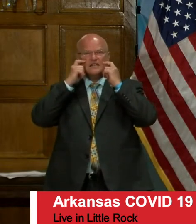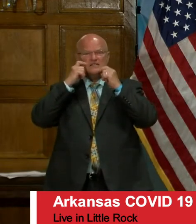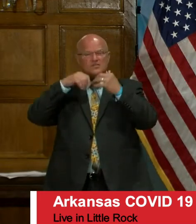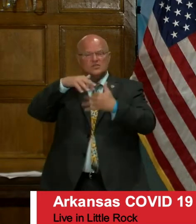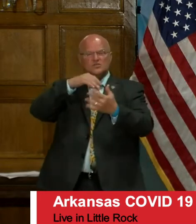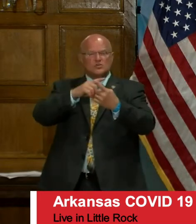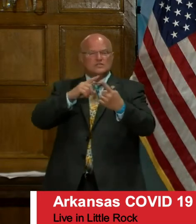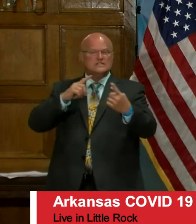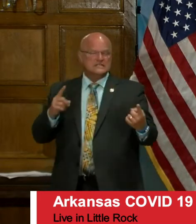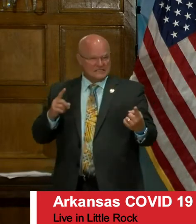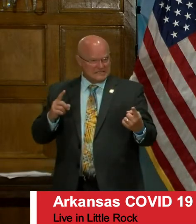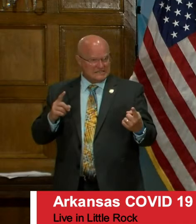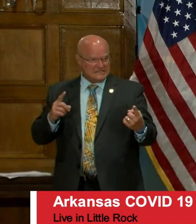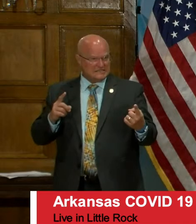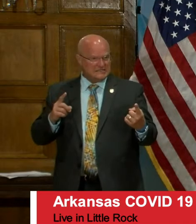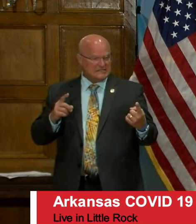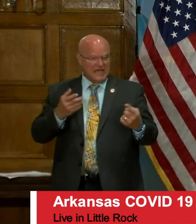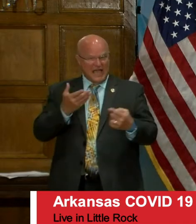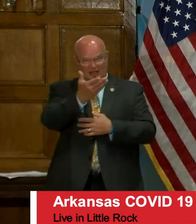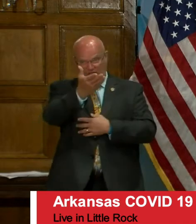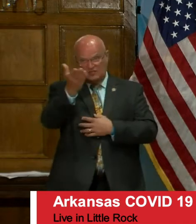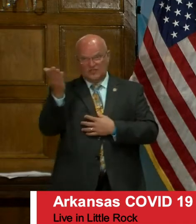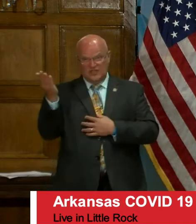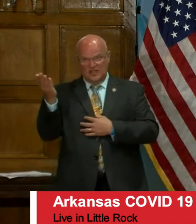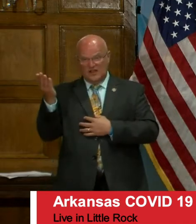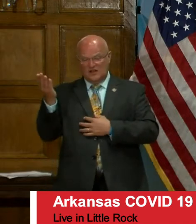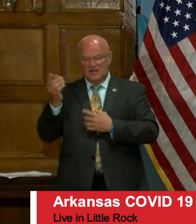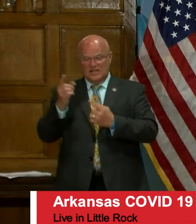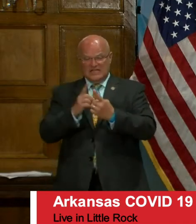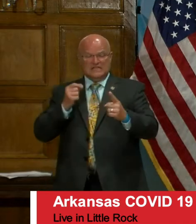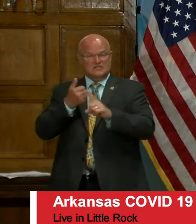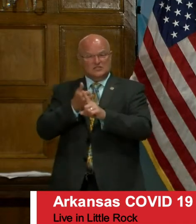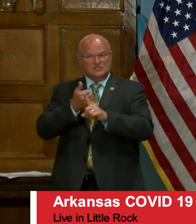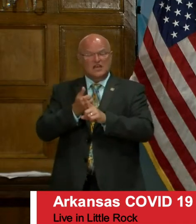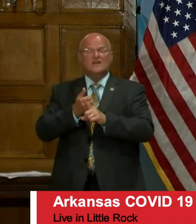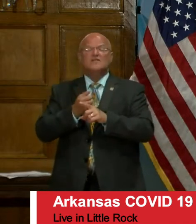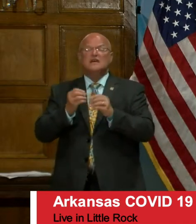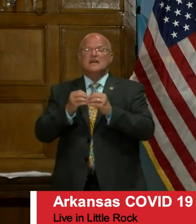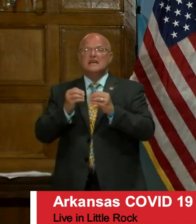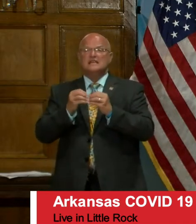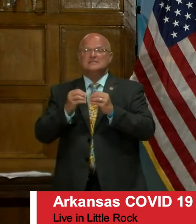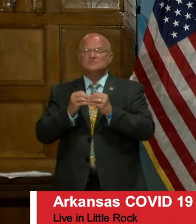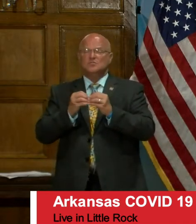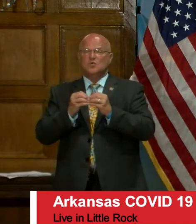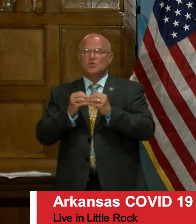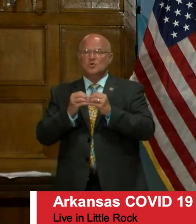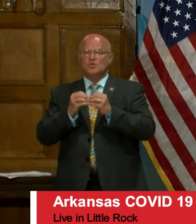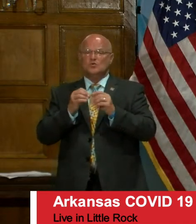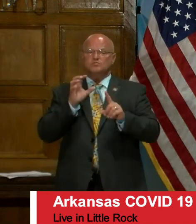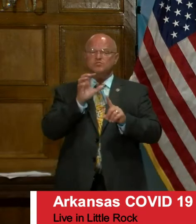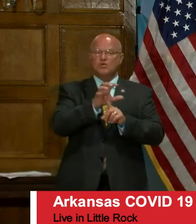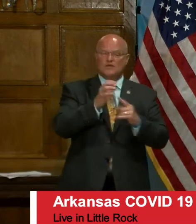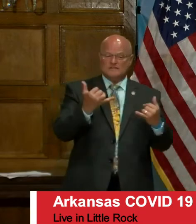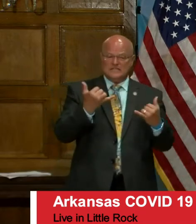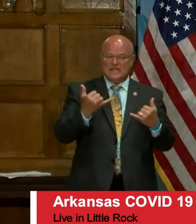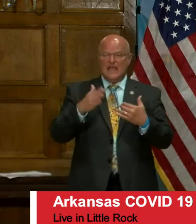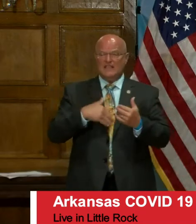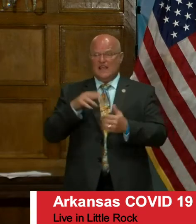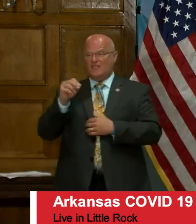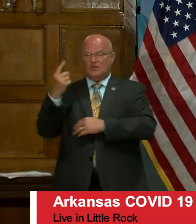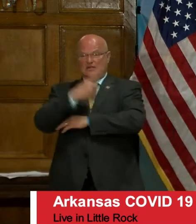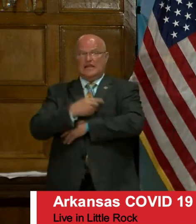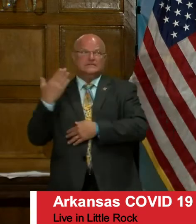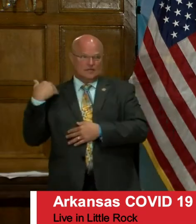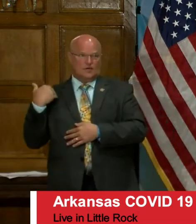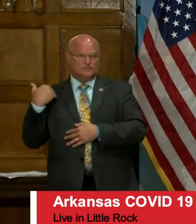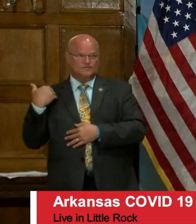being socially disciplined out there, and distancing, it is more predominant today than it was 30